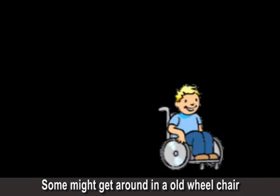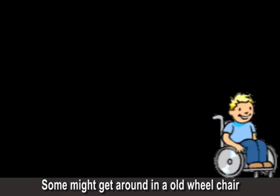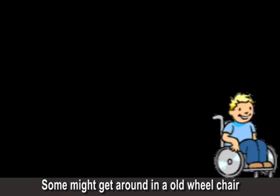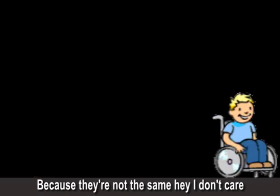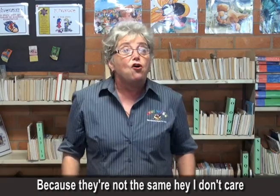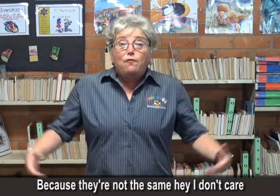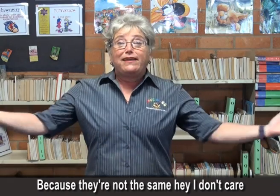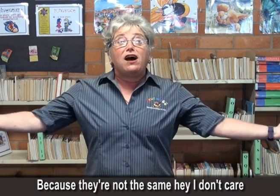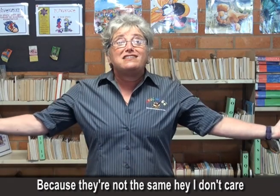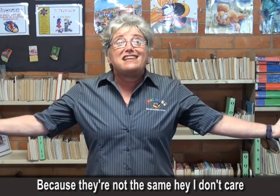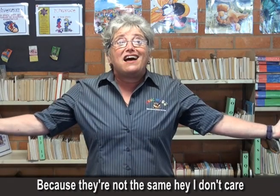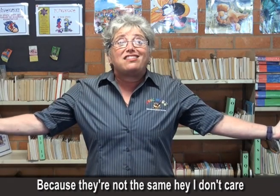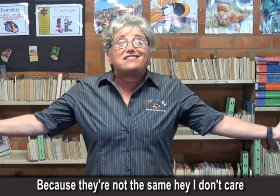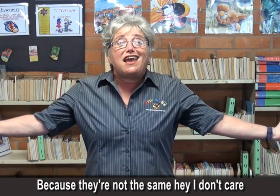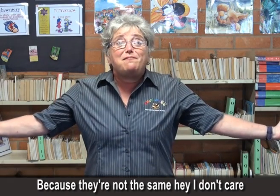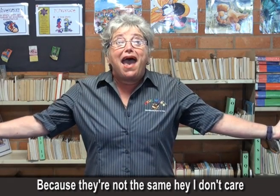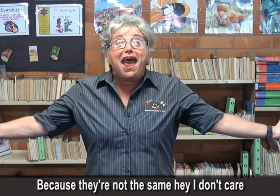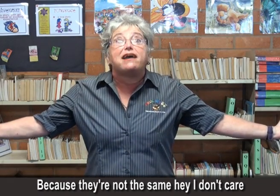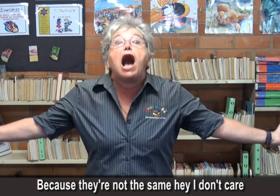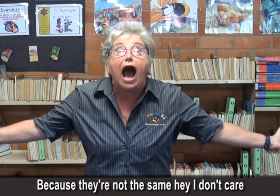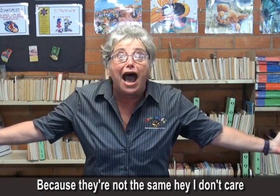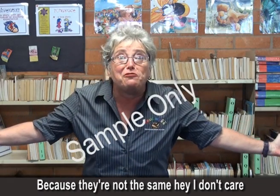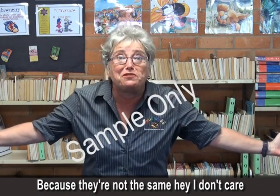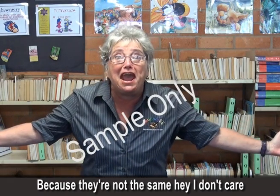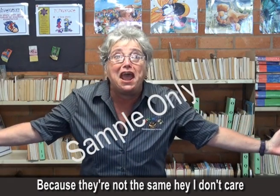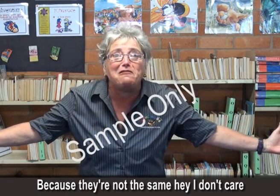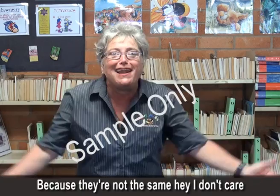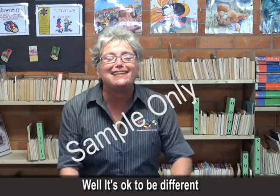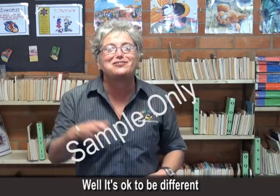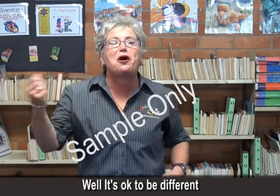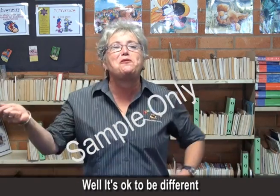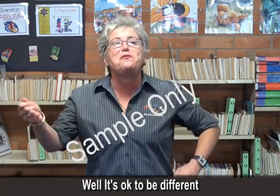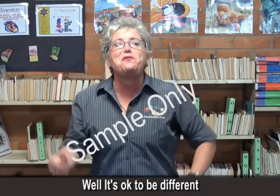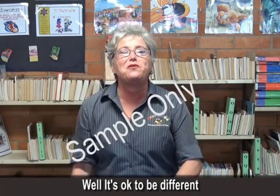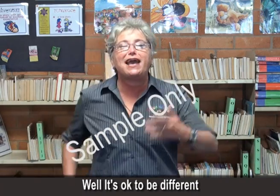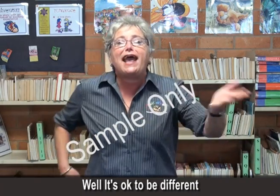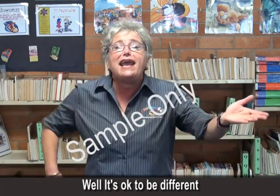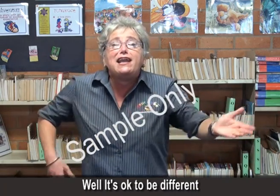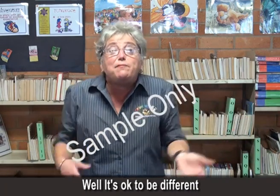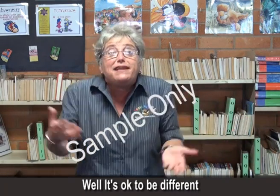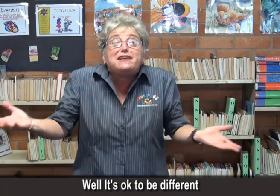wheelchair. Because they're not the same, hey, I don't care. Well, it's okay to be